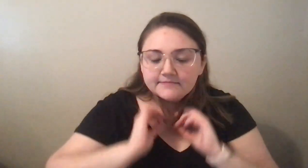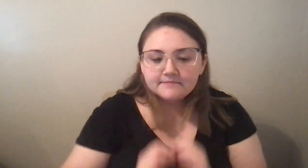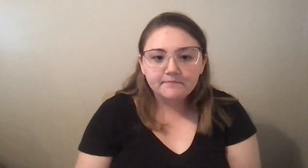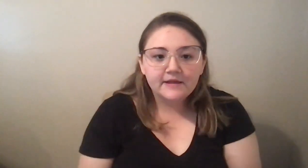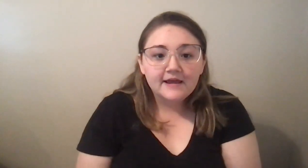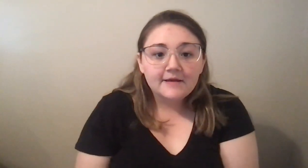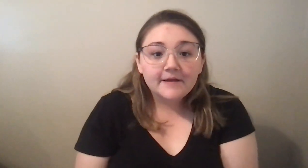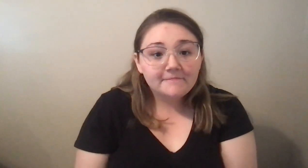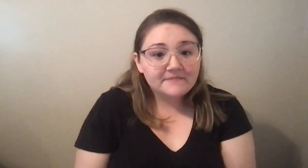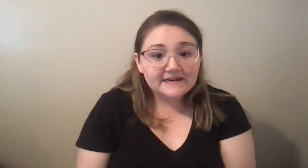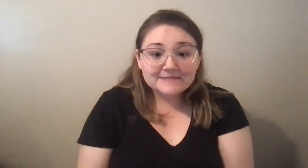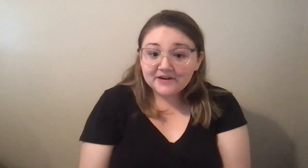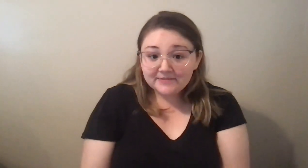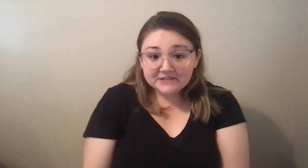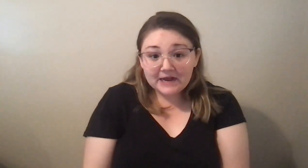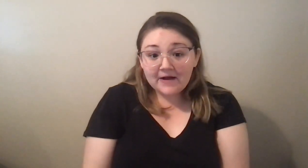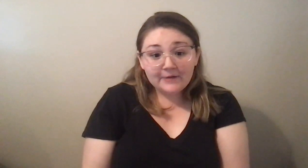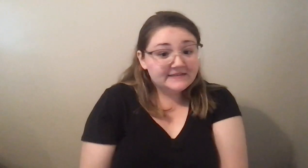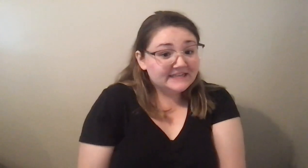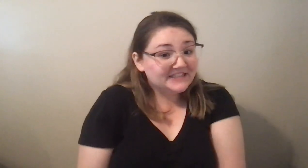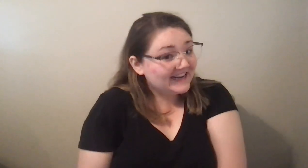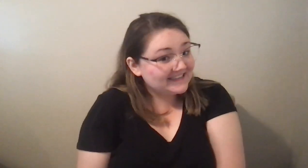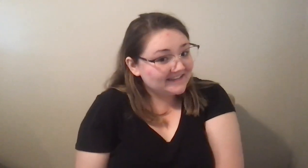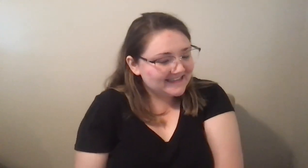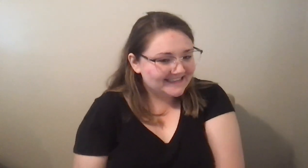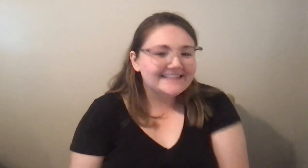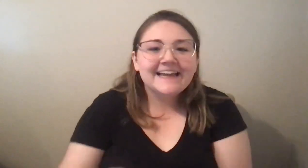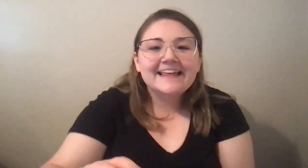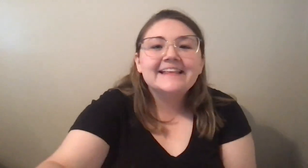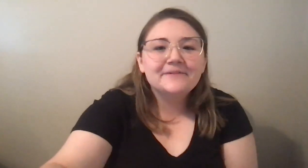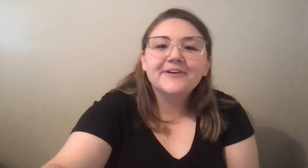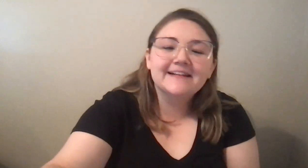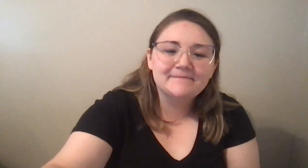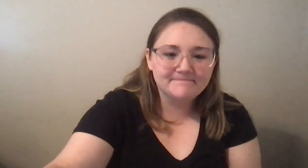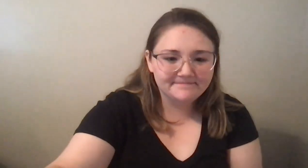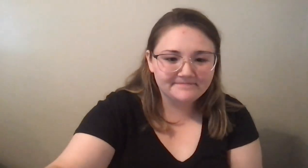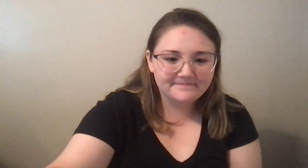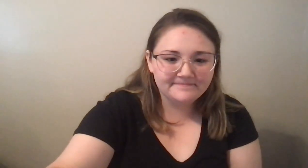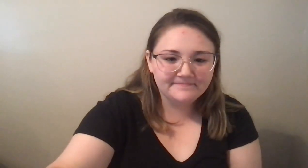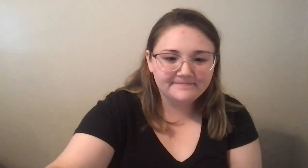their off time. Yeah, that is pretty much how I would teach an ASL lesson. Thank you for your time.